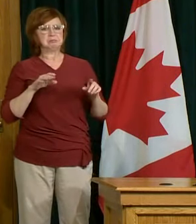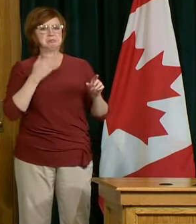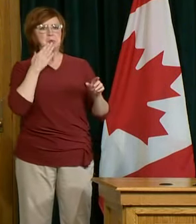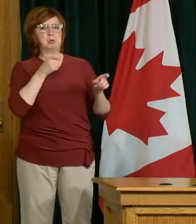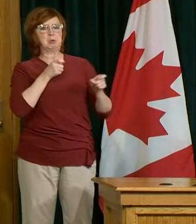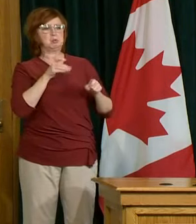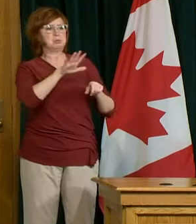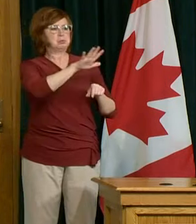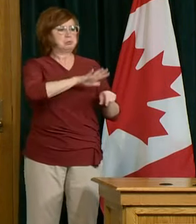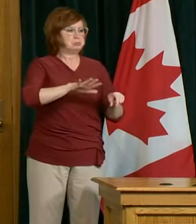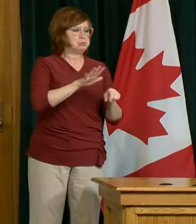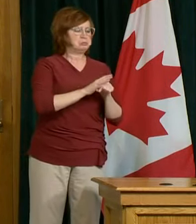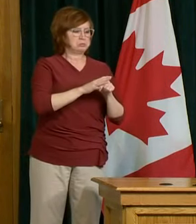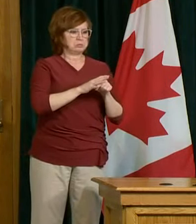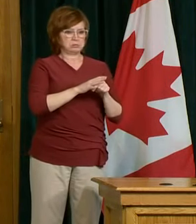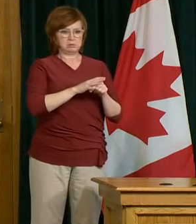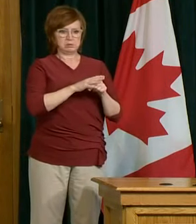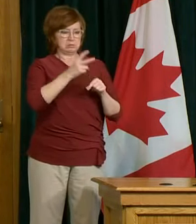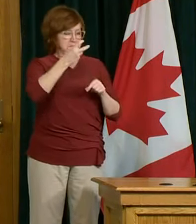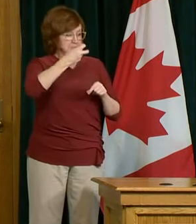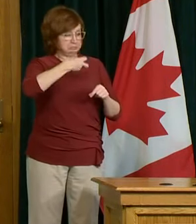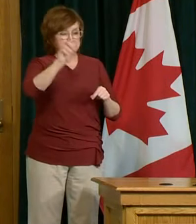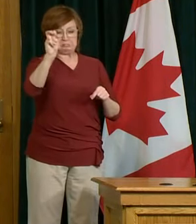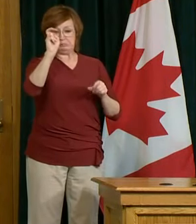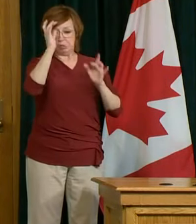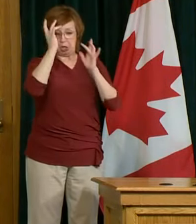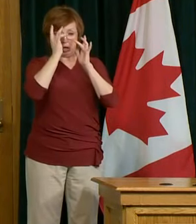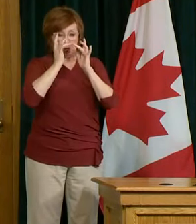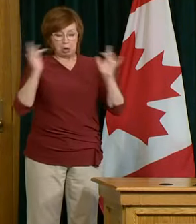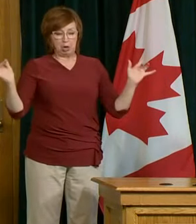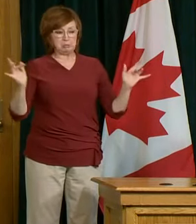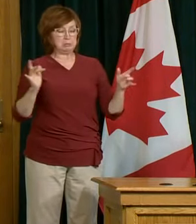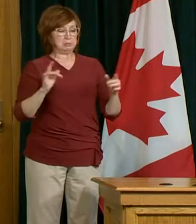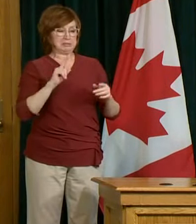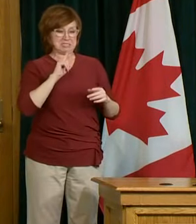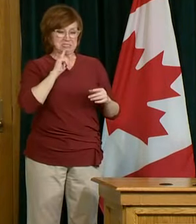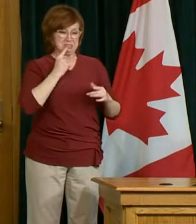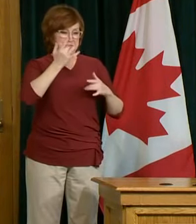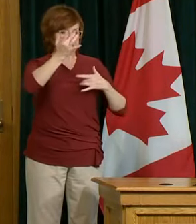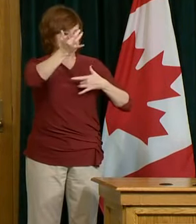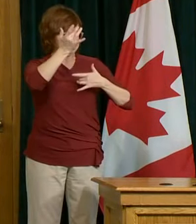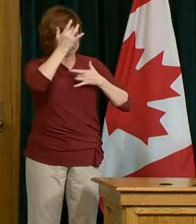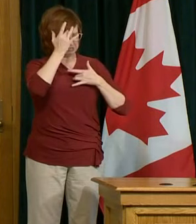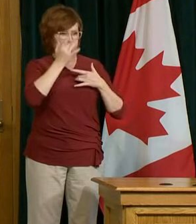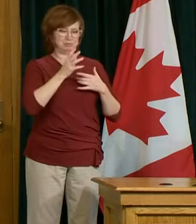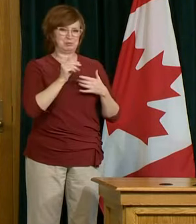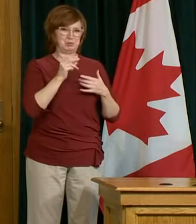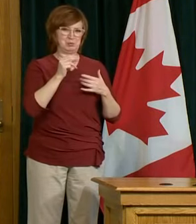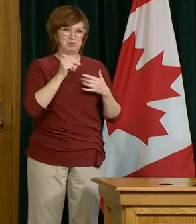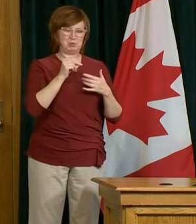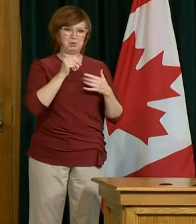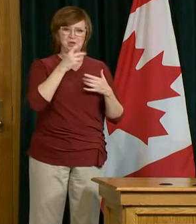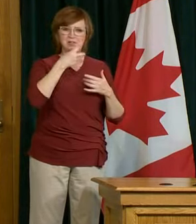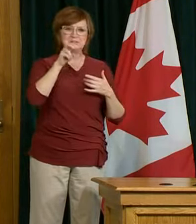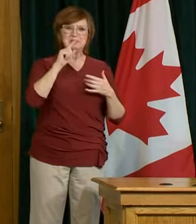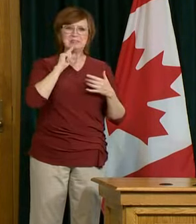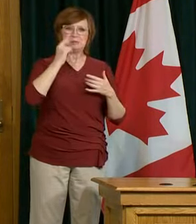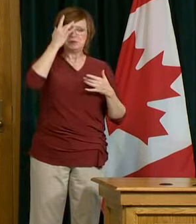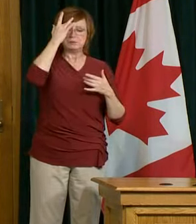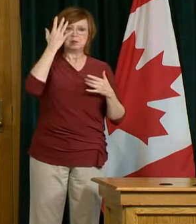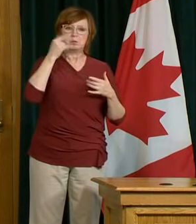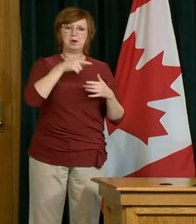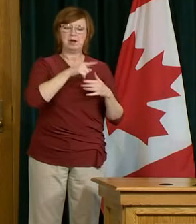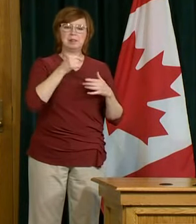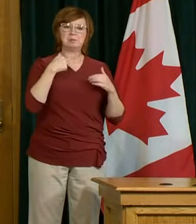rate of hospitalization and serious illness in younger adults is not zero, but much lower. Hospitalizations do